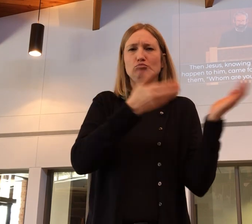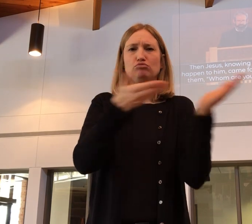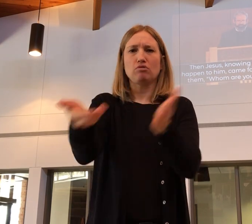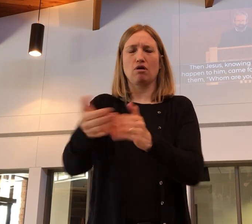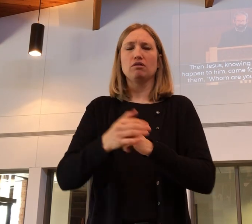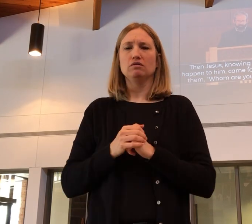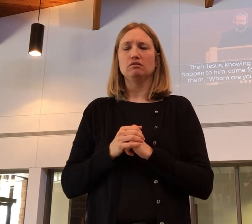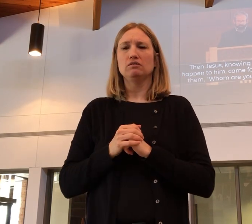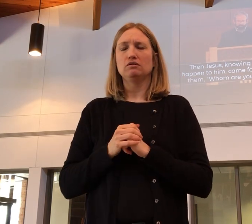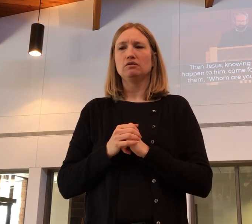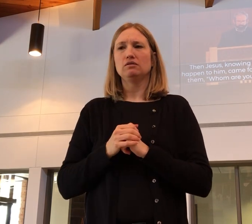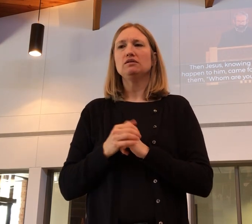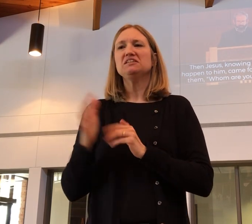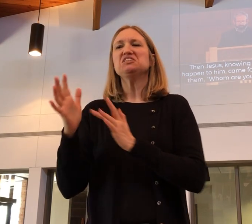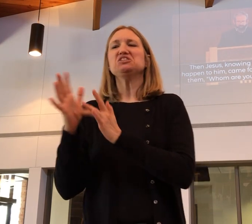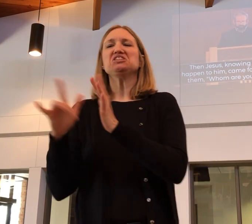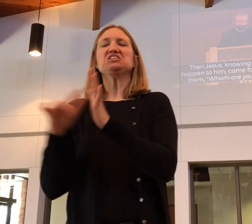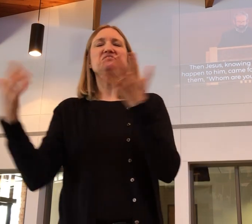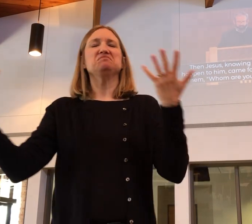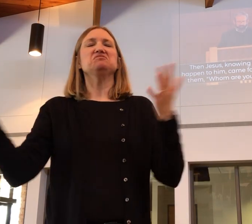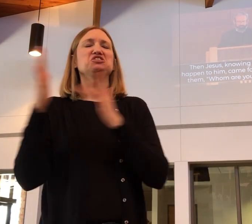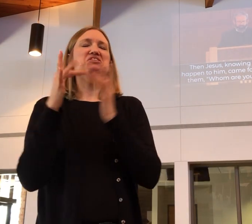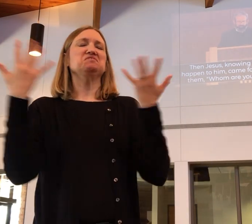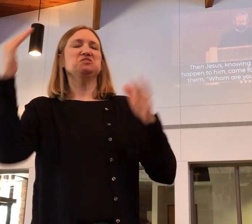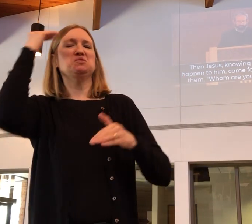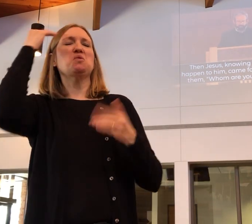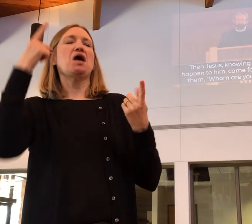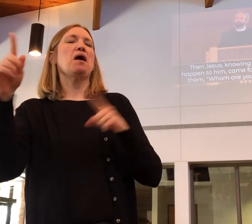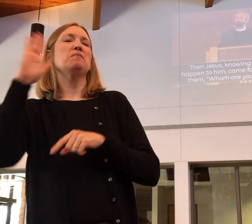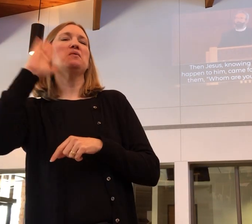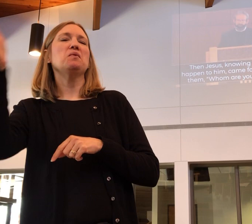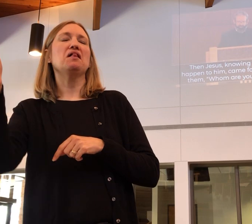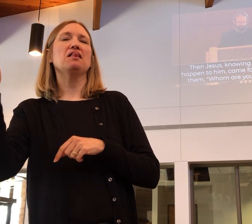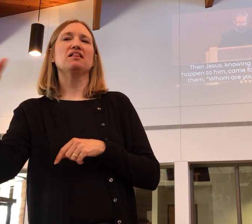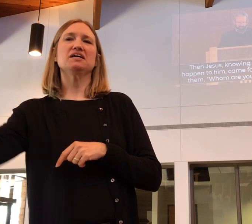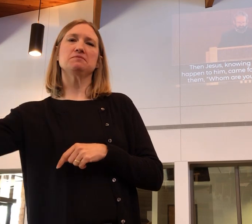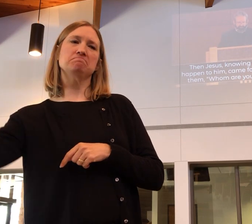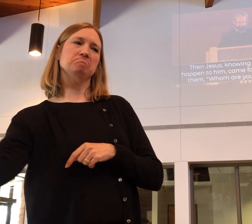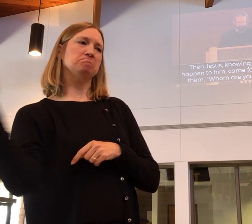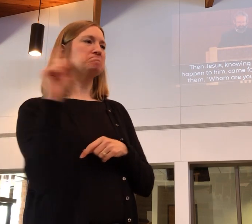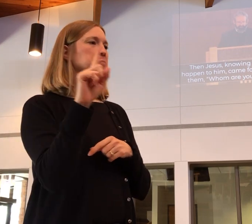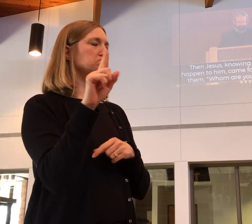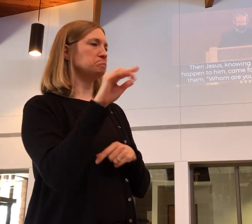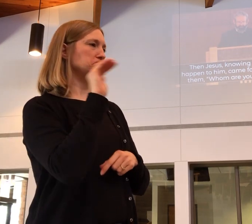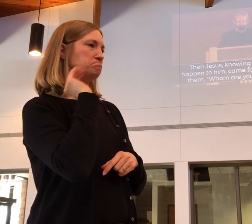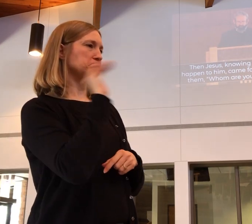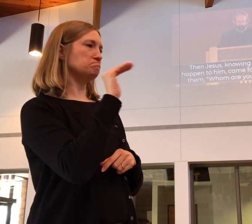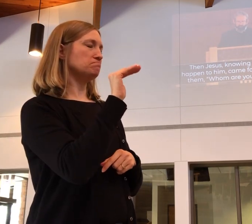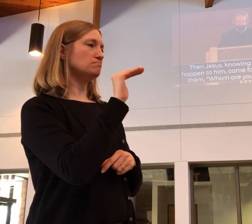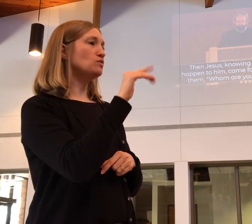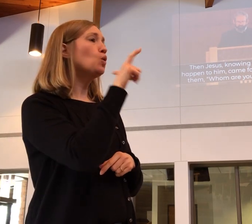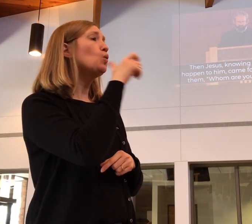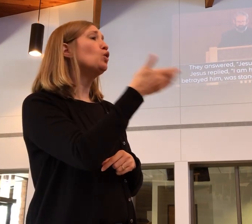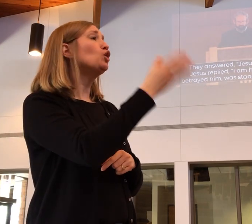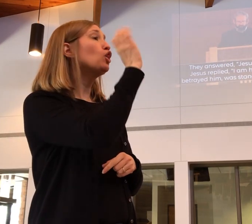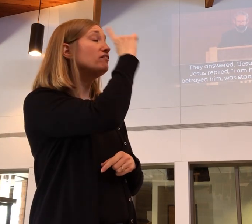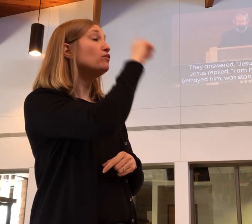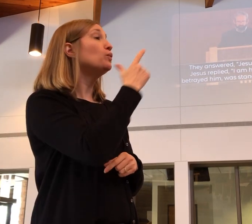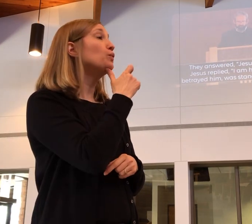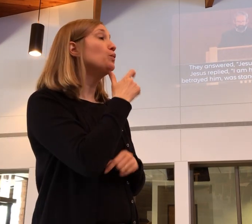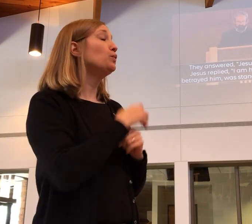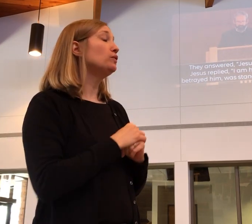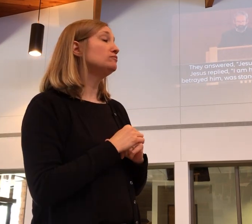Then Jesus, knowing all that was about to happen to him, came forward and asked them, "Whom are you looking